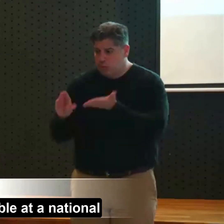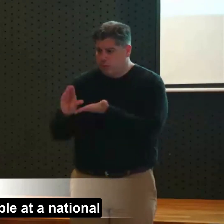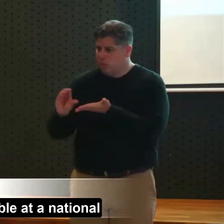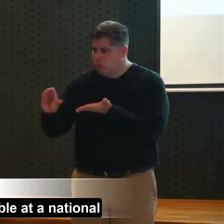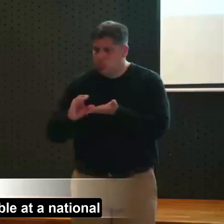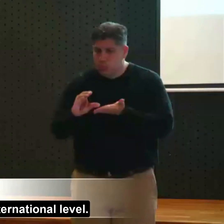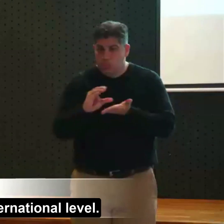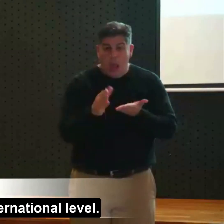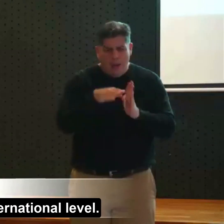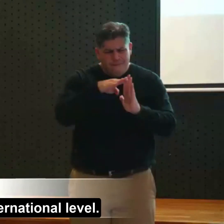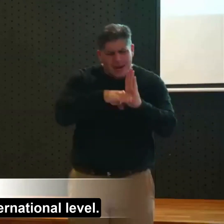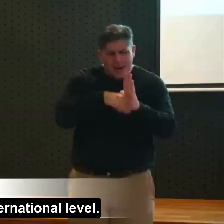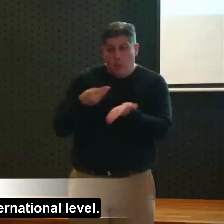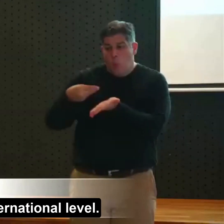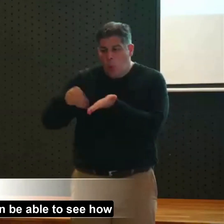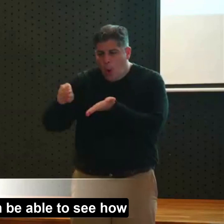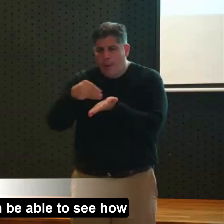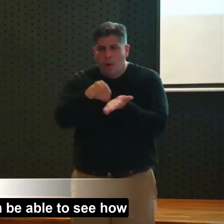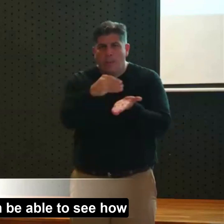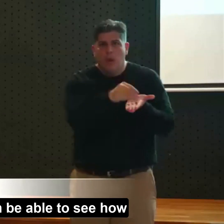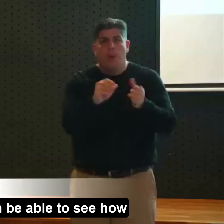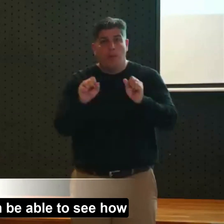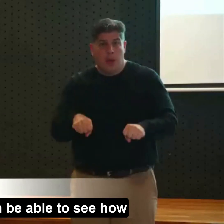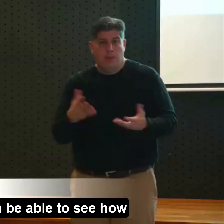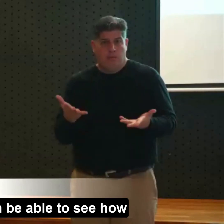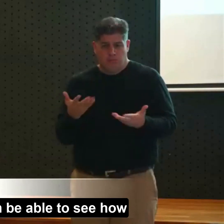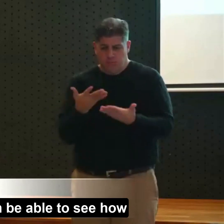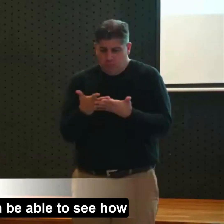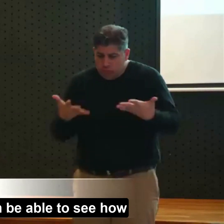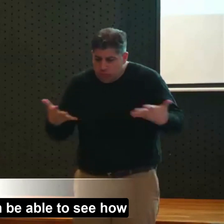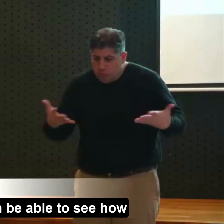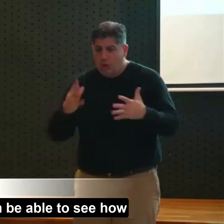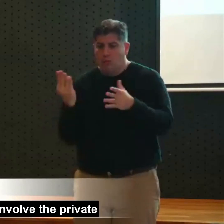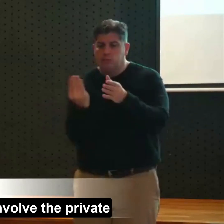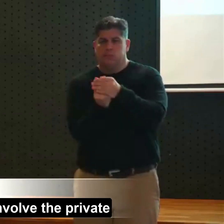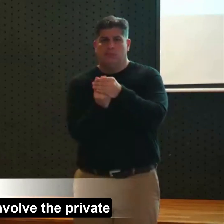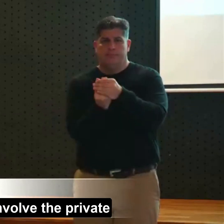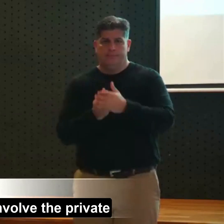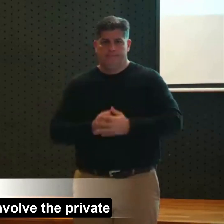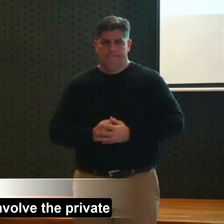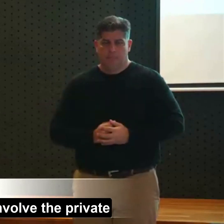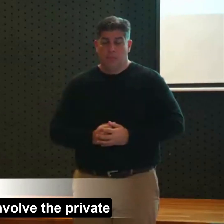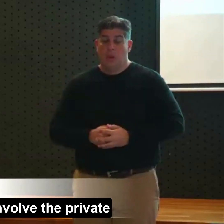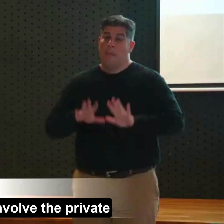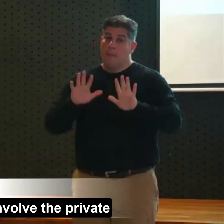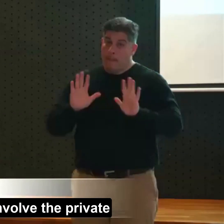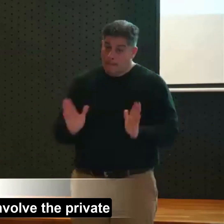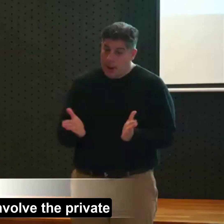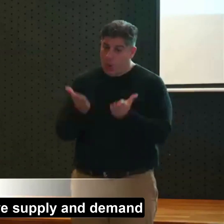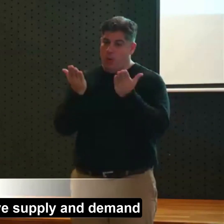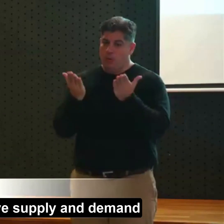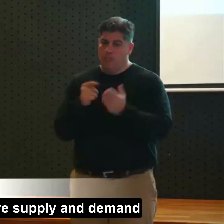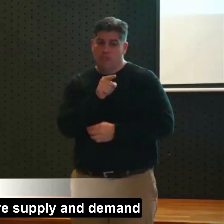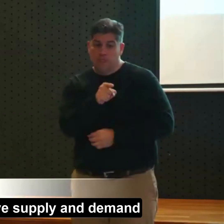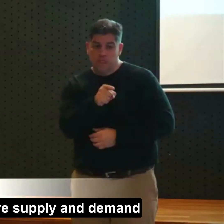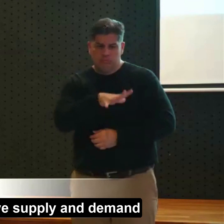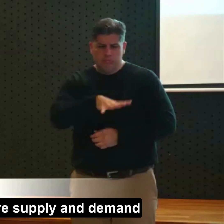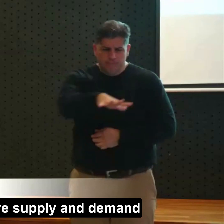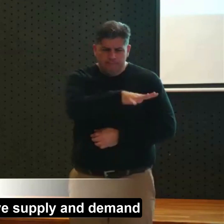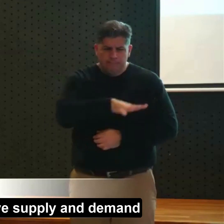affordable at a national and international level. We will then be able to see how we can involve the private